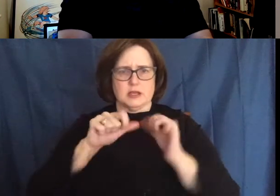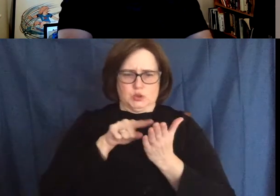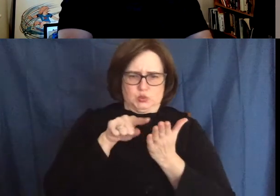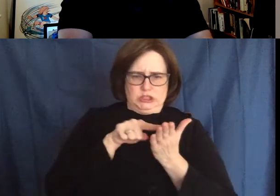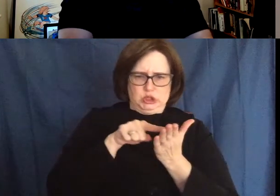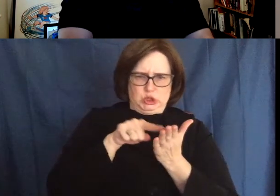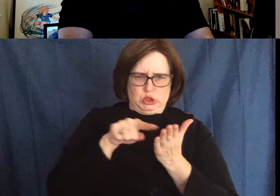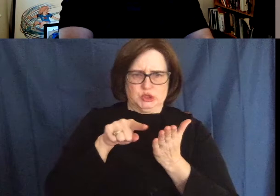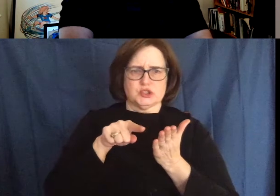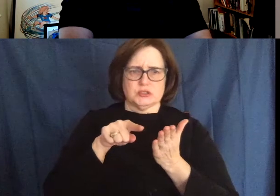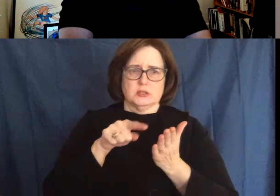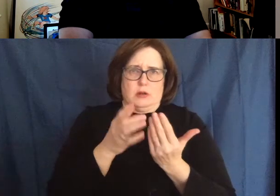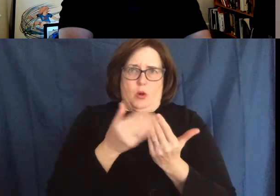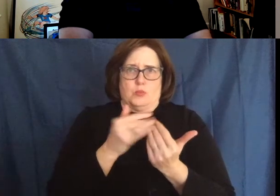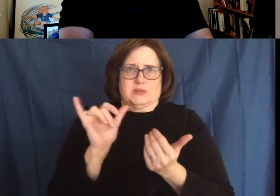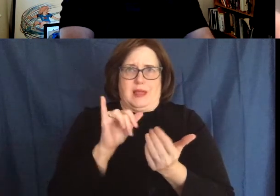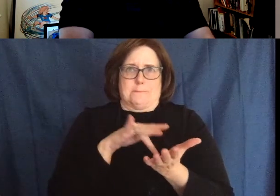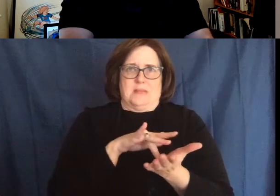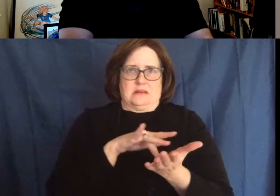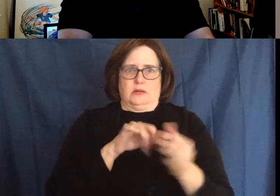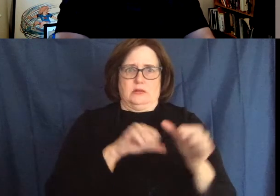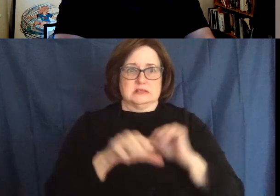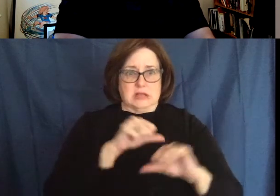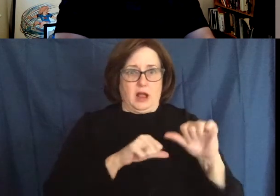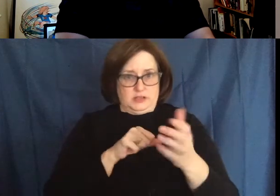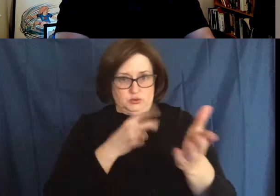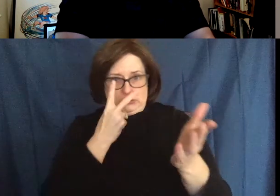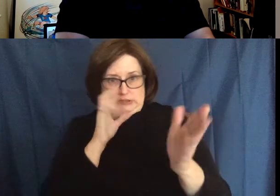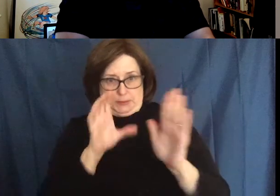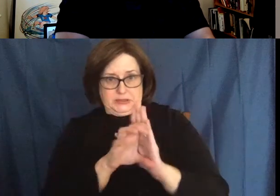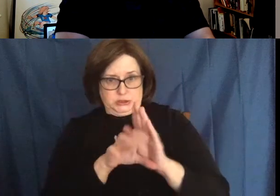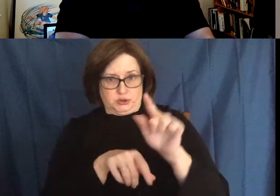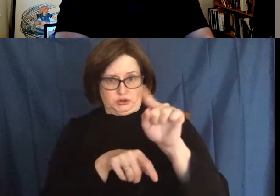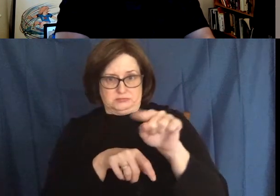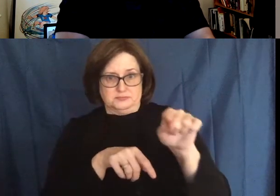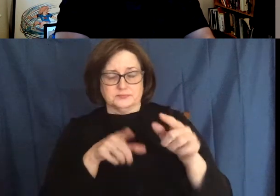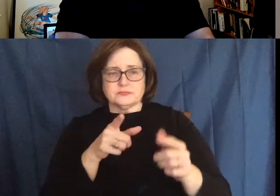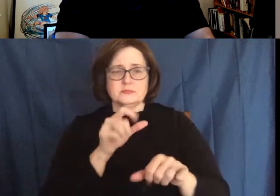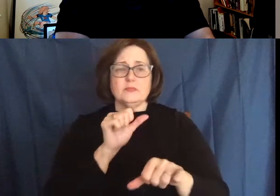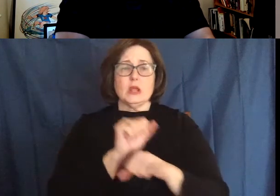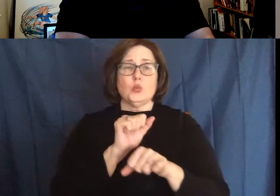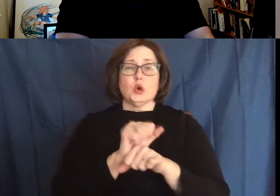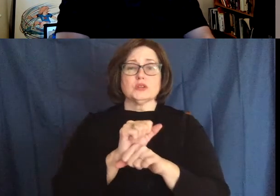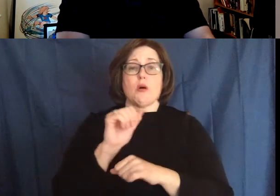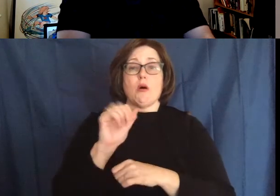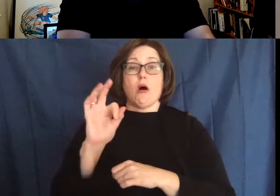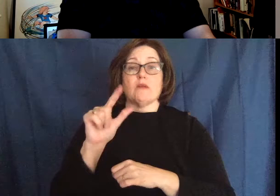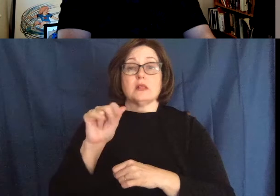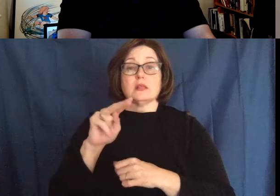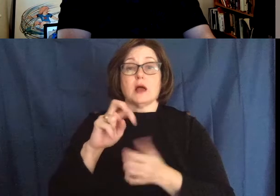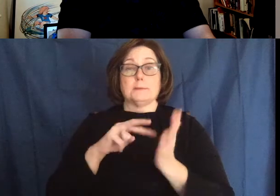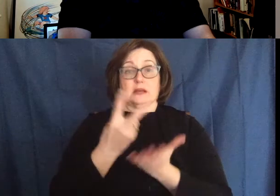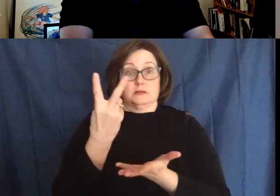almost medical science sort of conditions, as you can see from the picture right there. It works completely offline. Once you have it on your phone